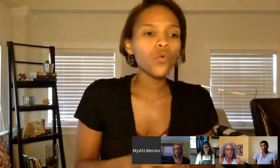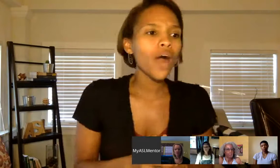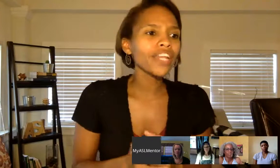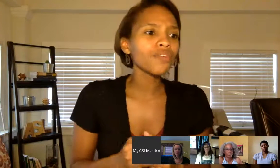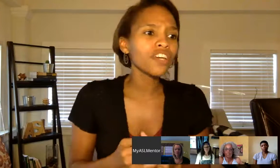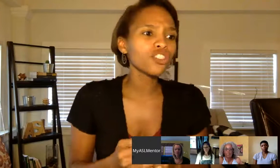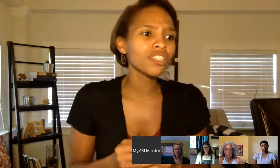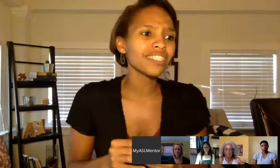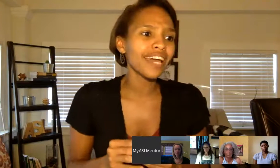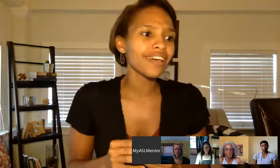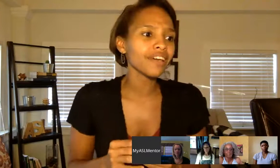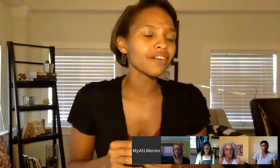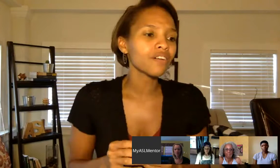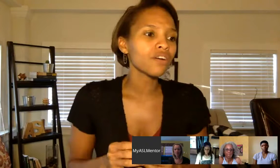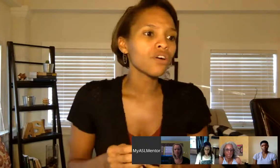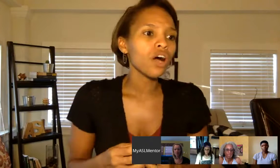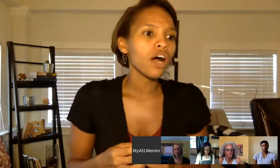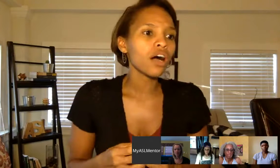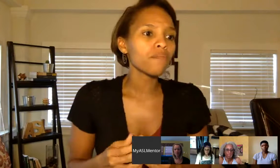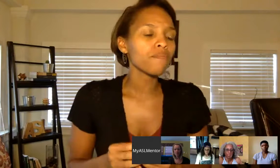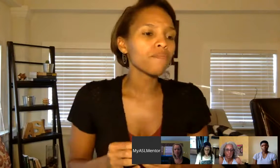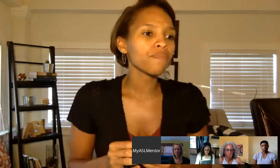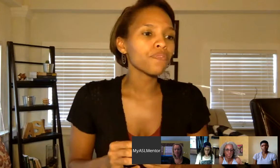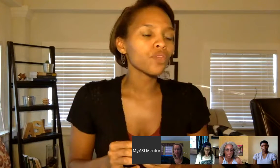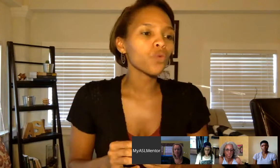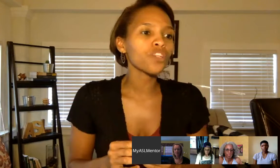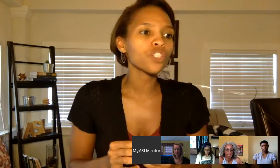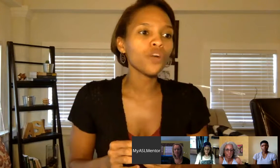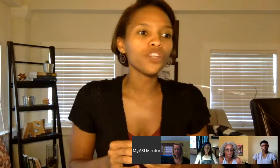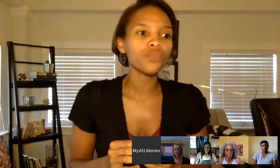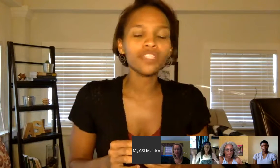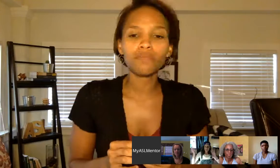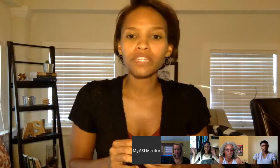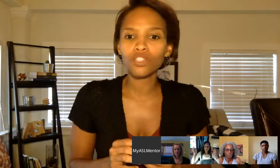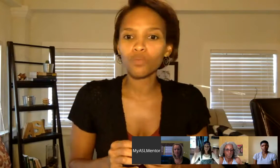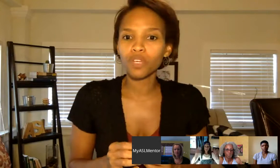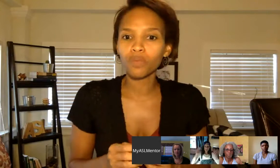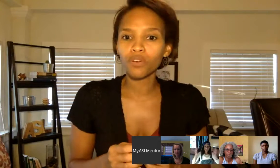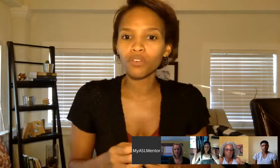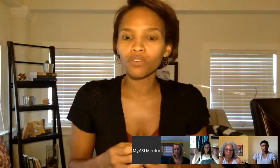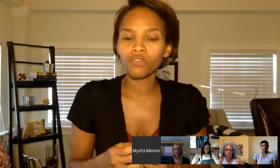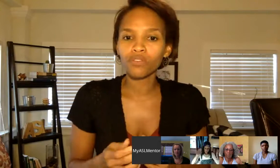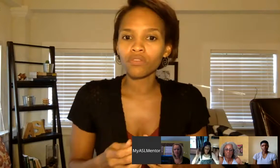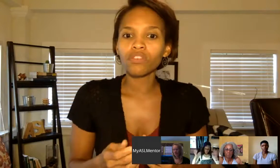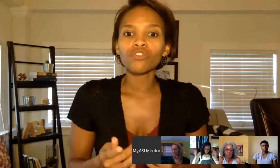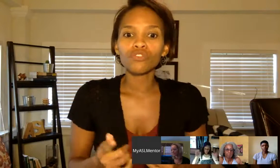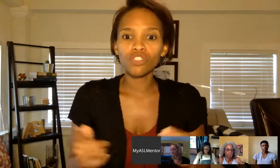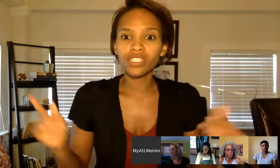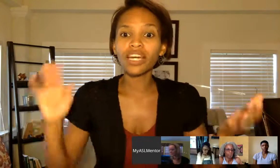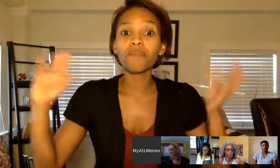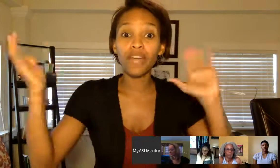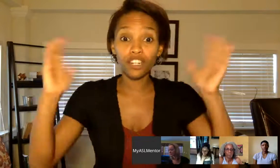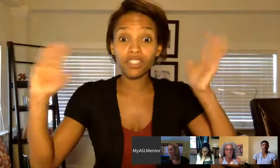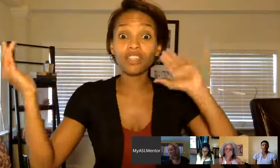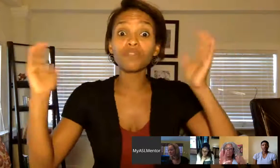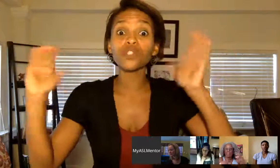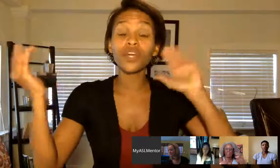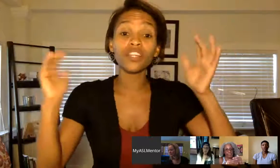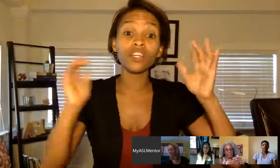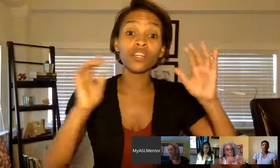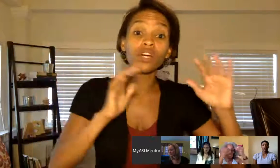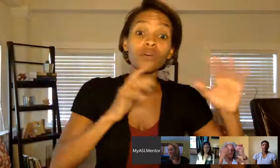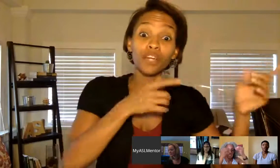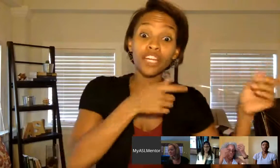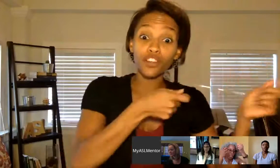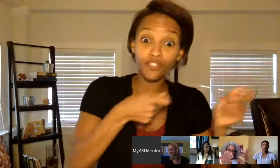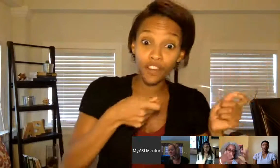No? Why do you think she's saying, which is when you really meet new people? Just a comparison